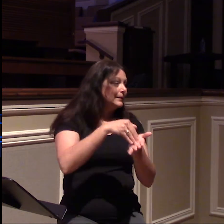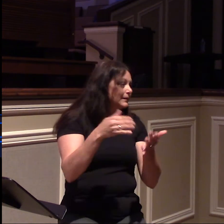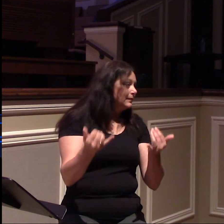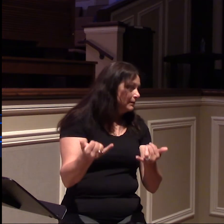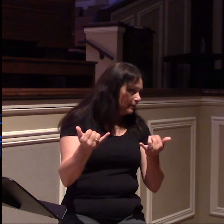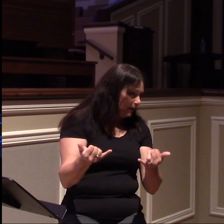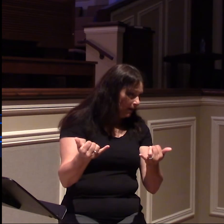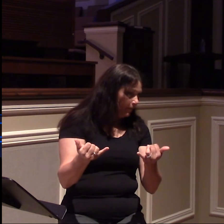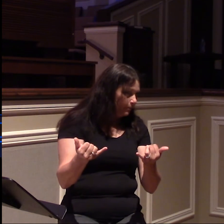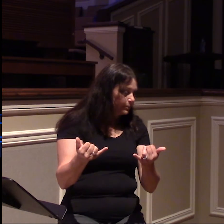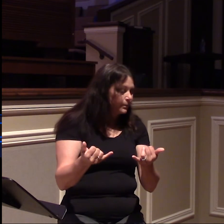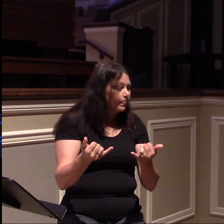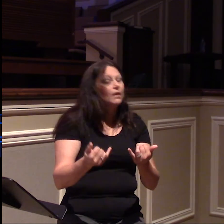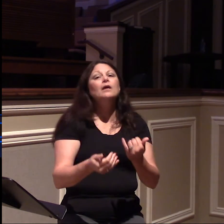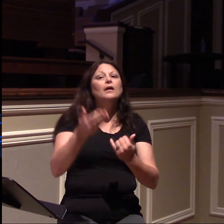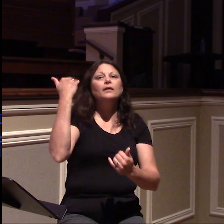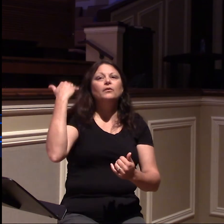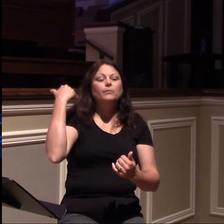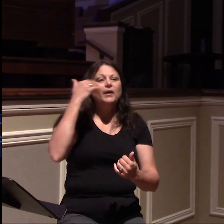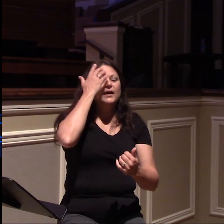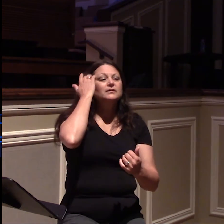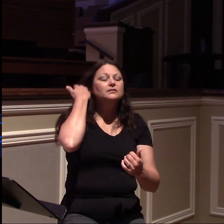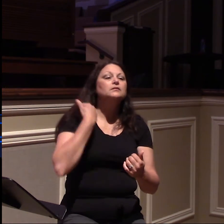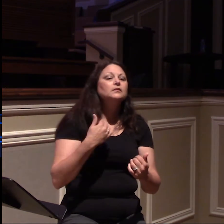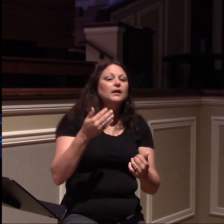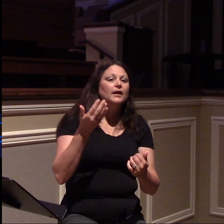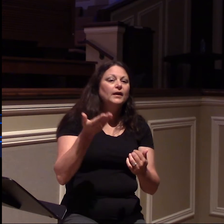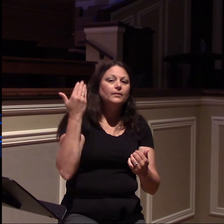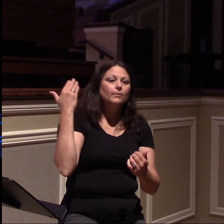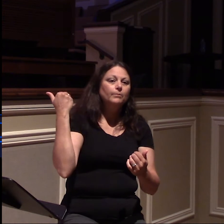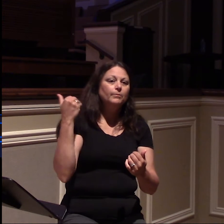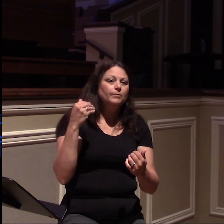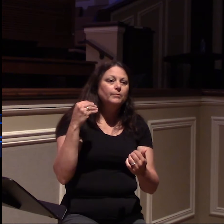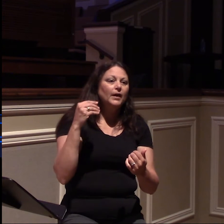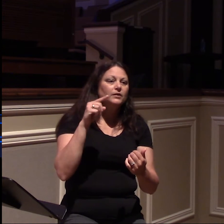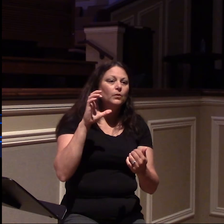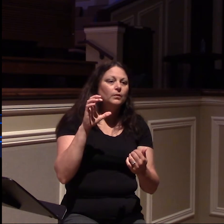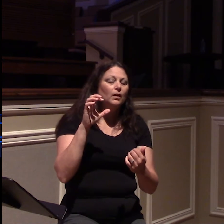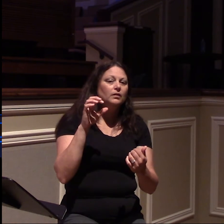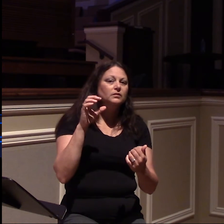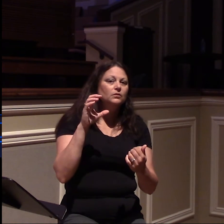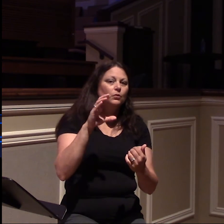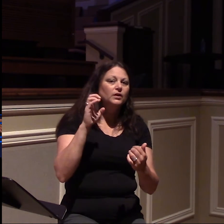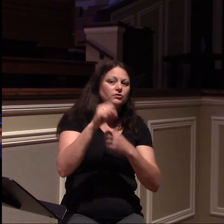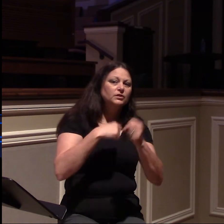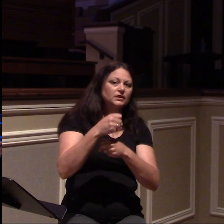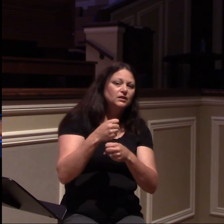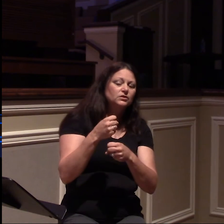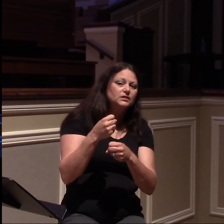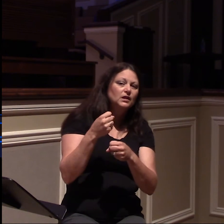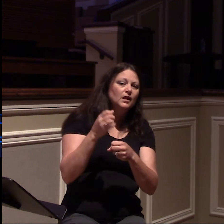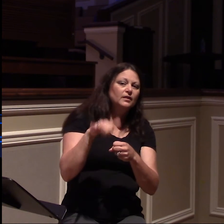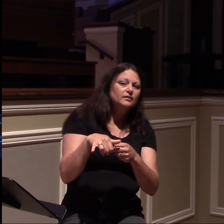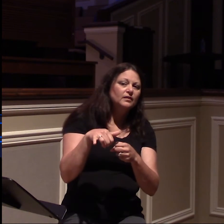and then the romantics came along and they flipped that around. They said what really matters are the ideas and the feelings and not the body. But through this process,